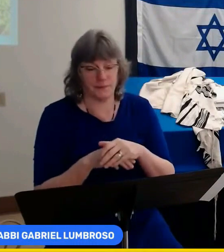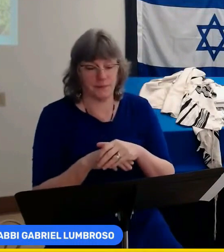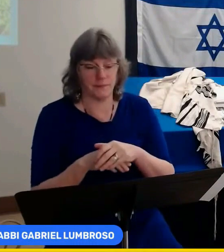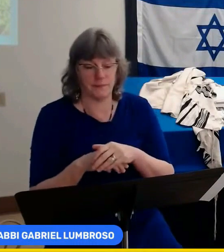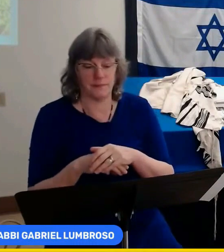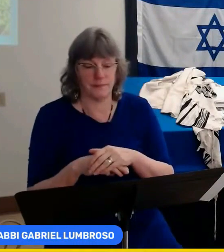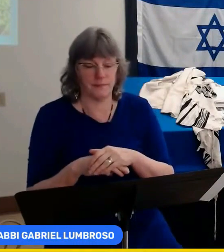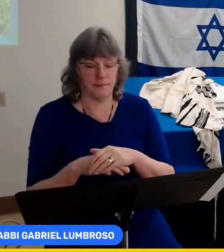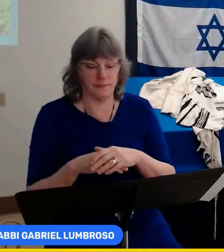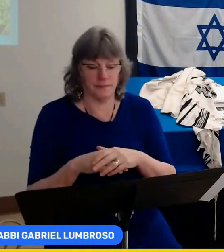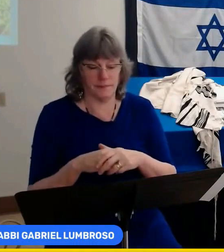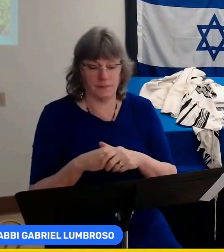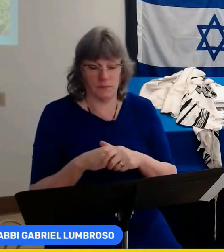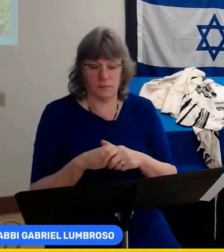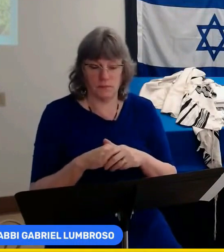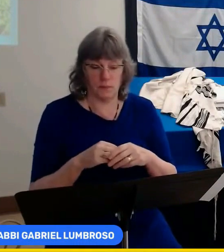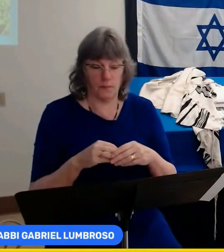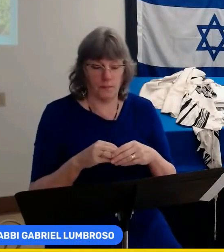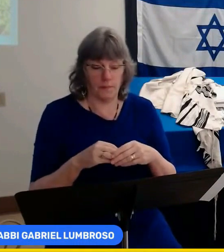Exodus 33:19.